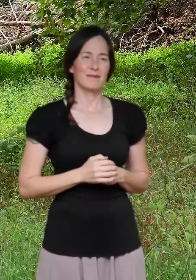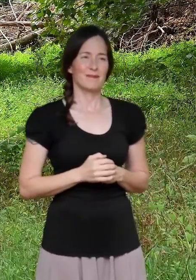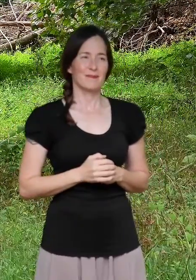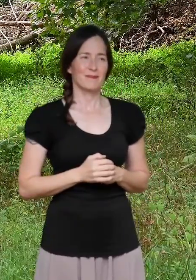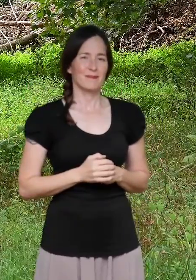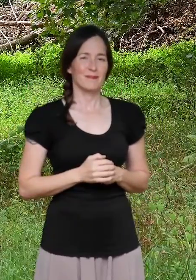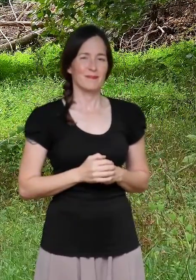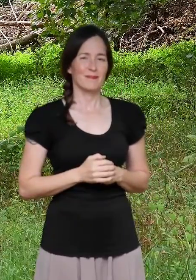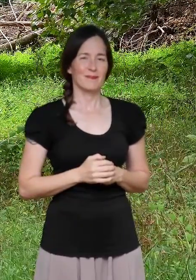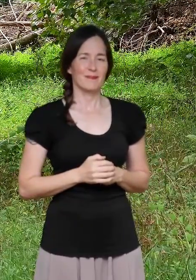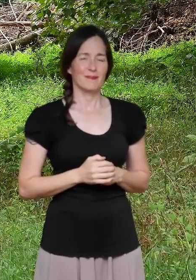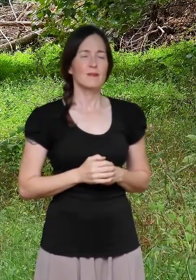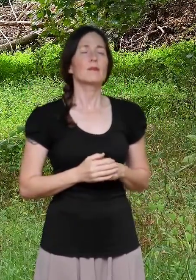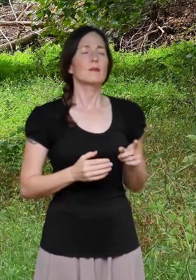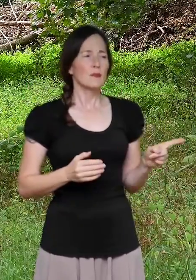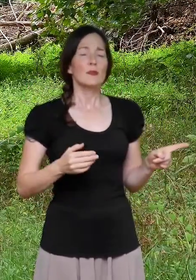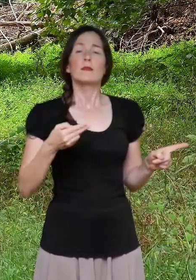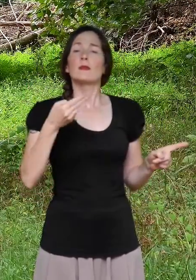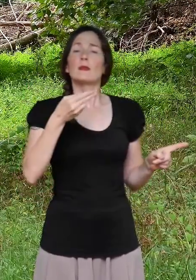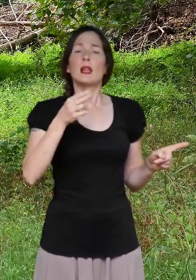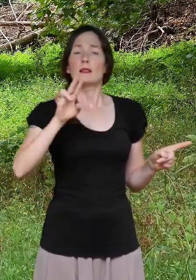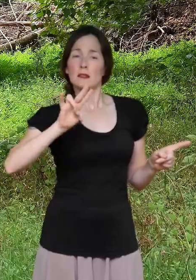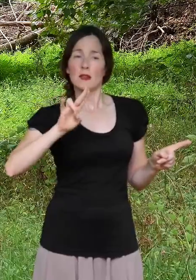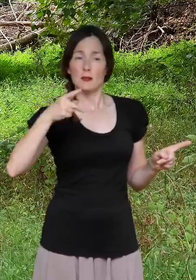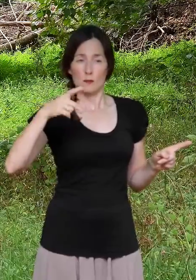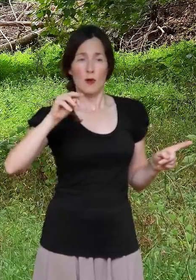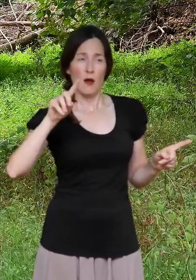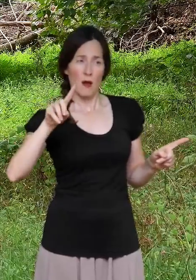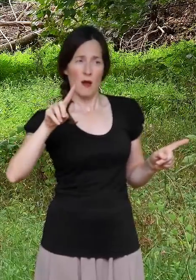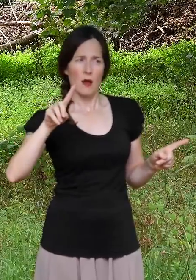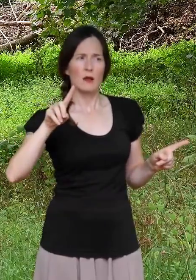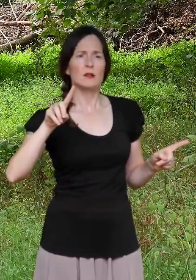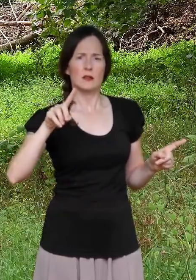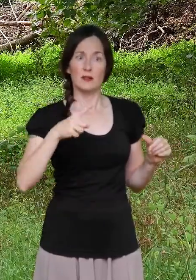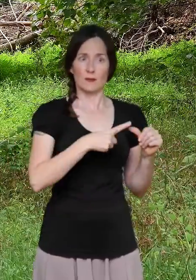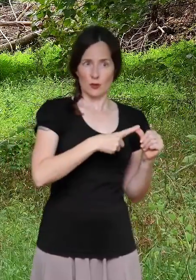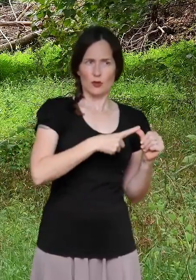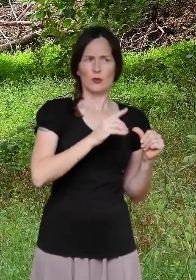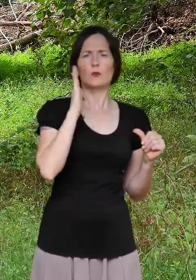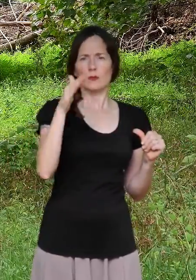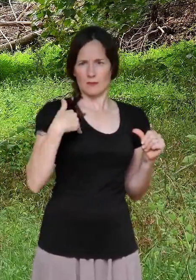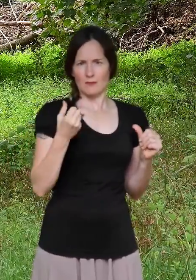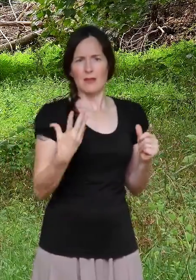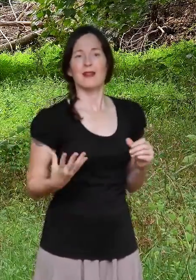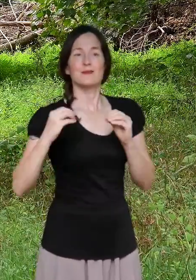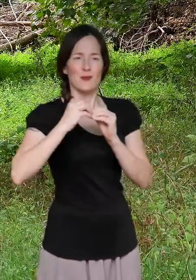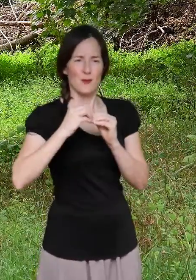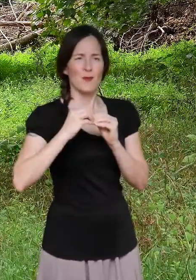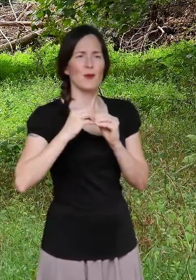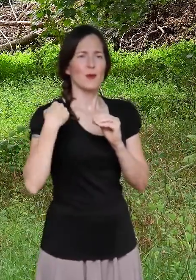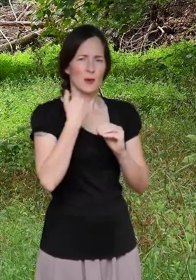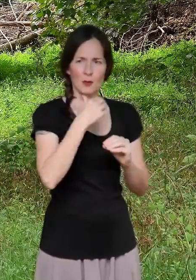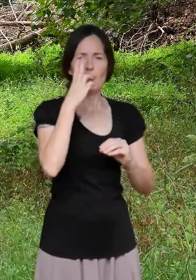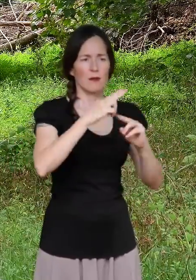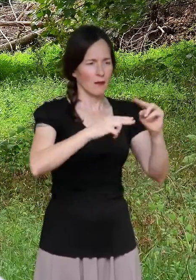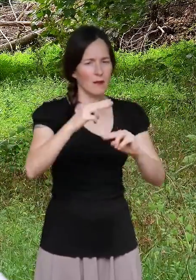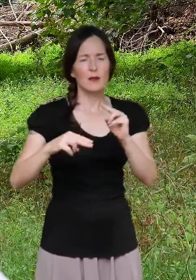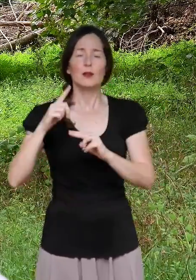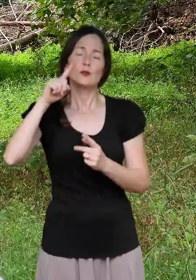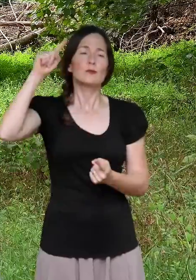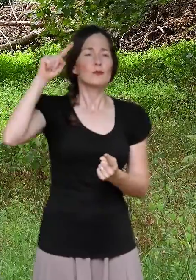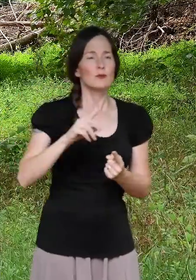The H7 pond is the first of many retention conveyance projects we will construct to mitigate flooding under